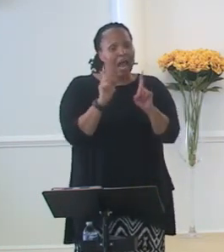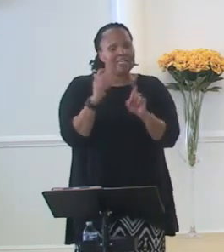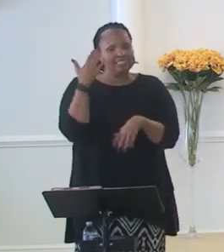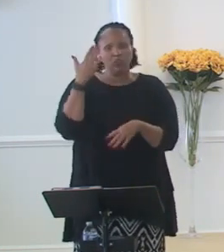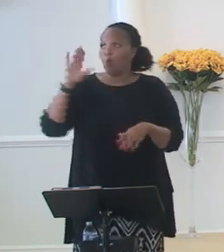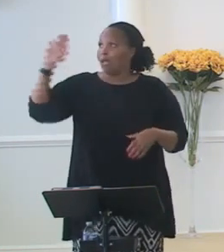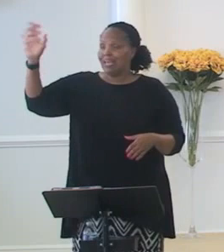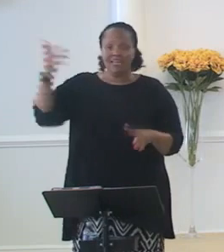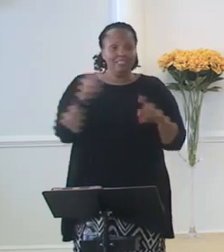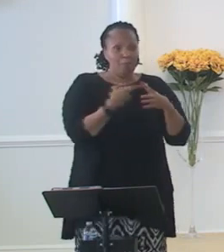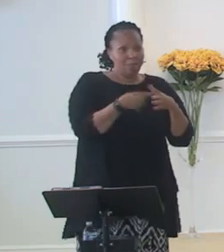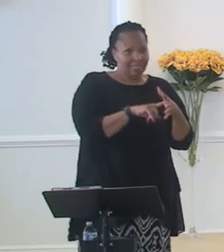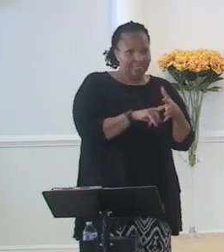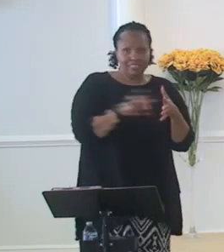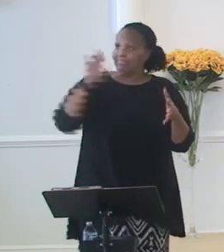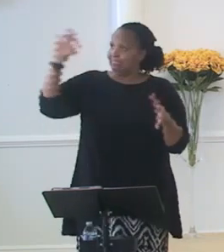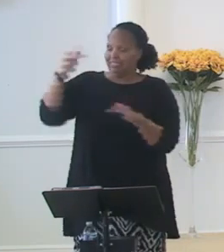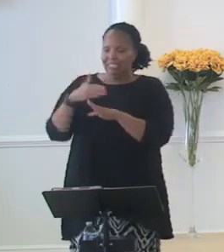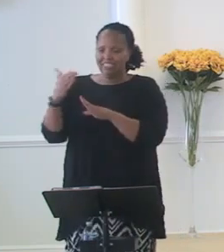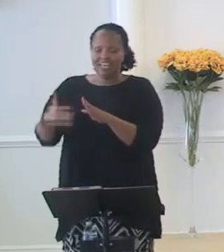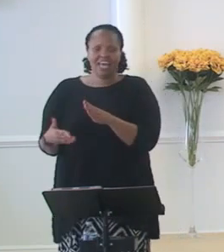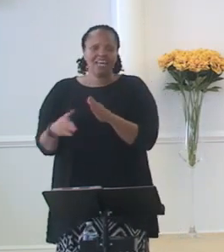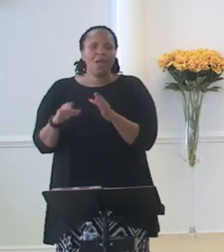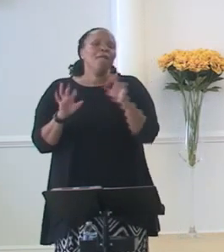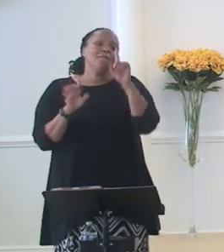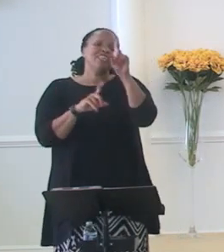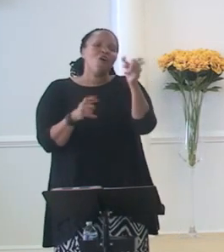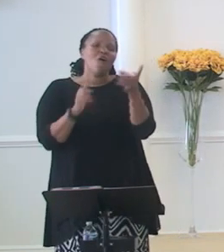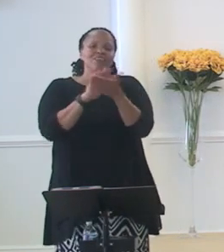end, because it becomes my story.